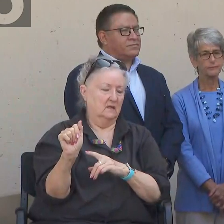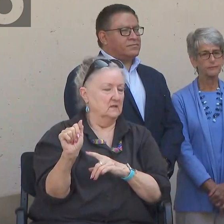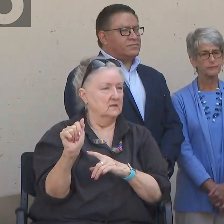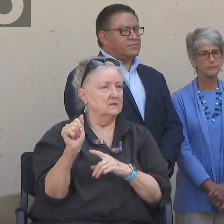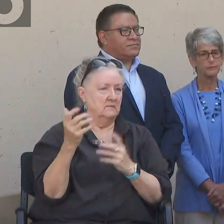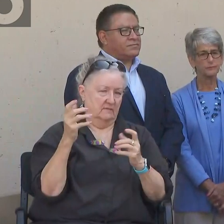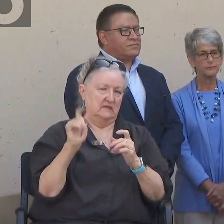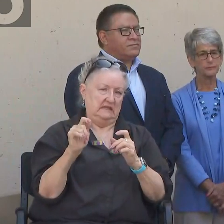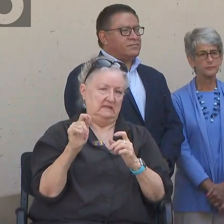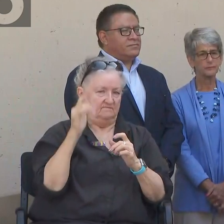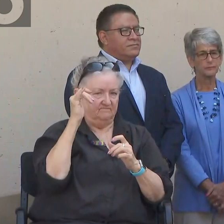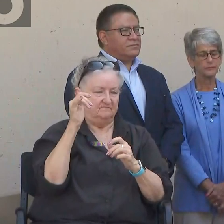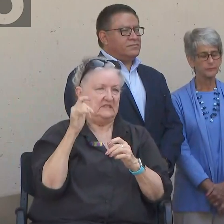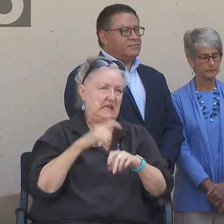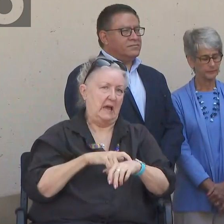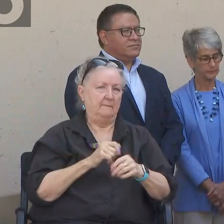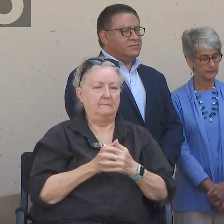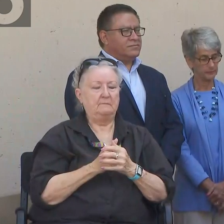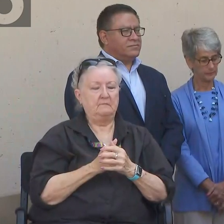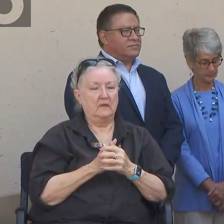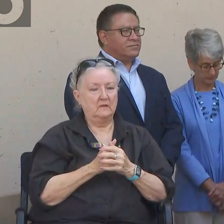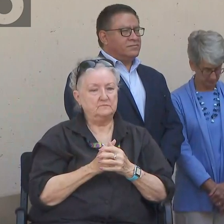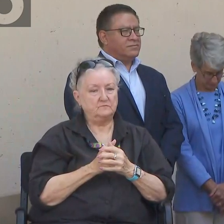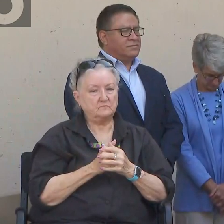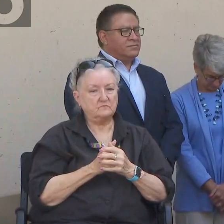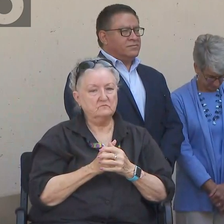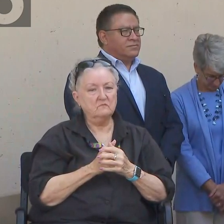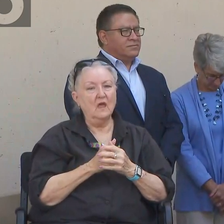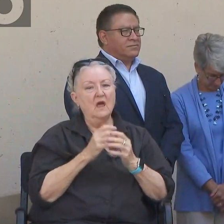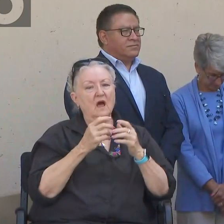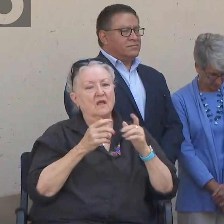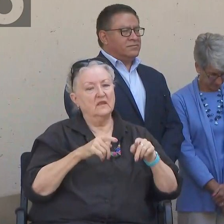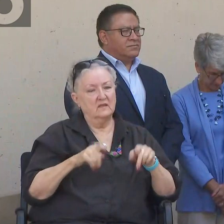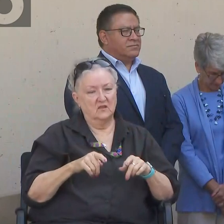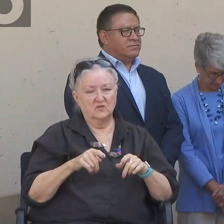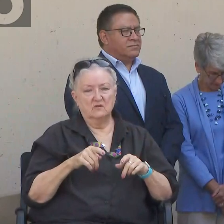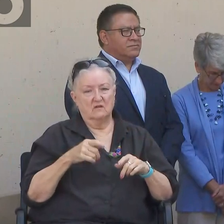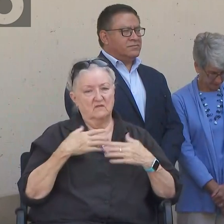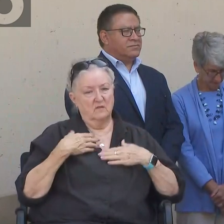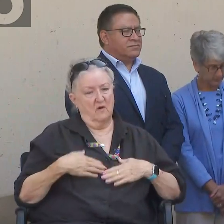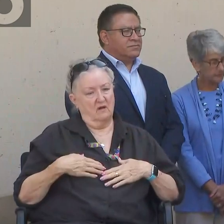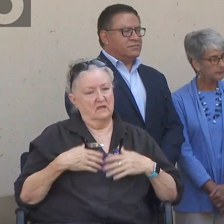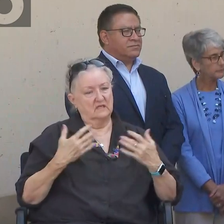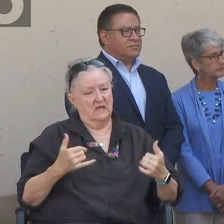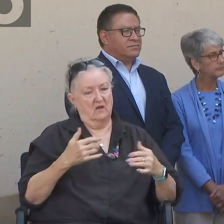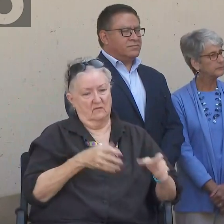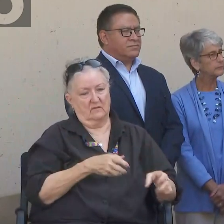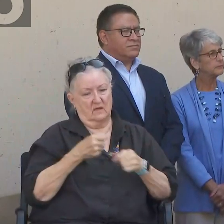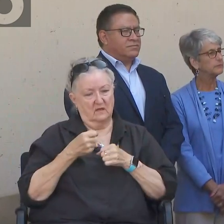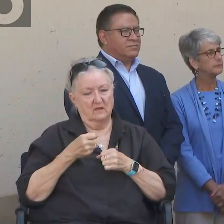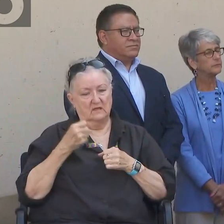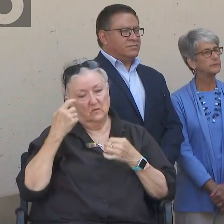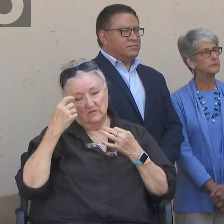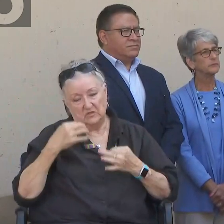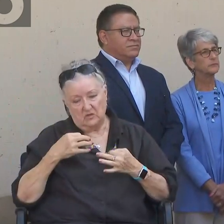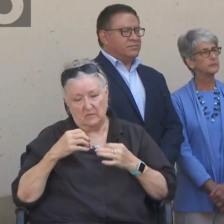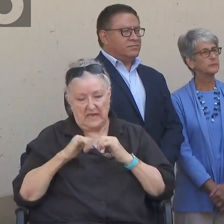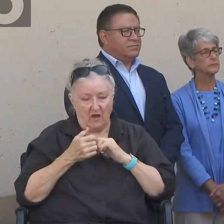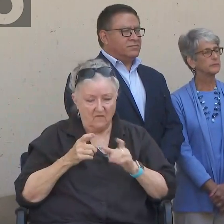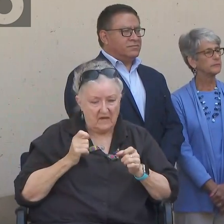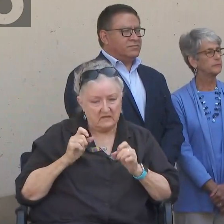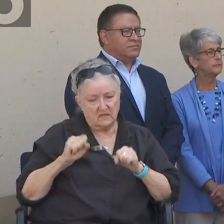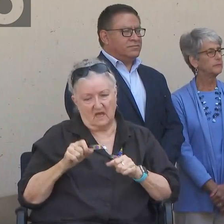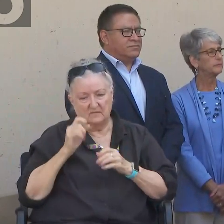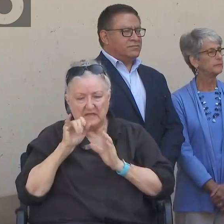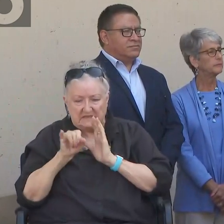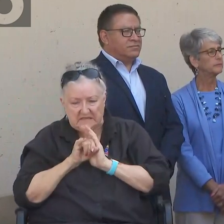some time. The condition of the remains that are recovered subsequently will determine the speed at which we